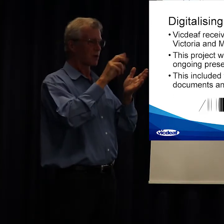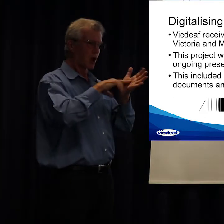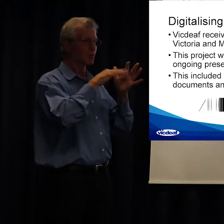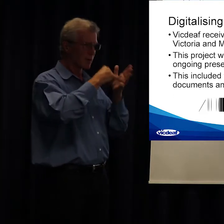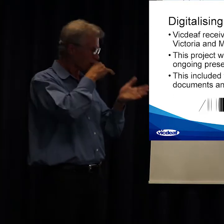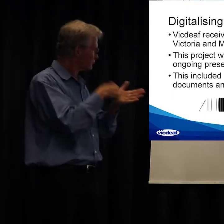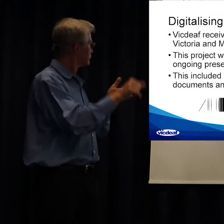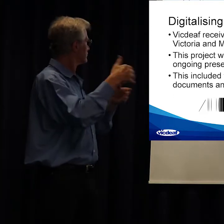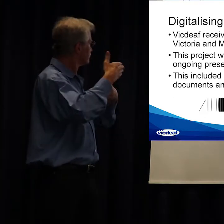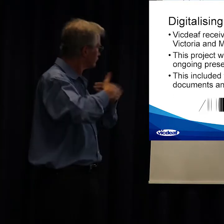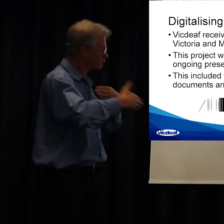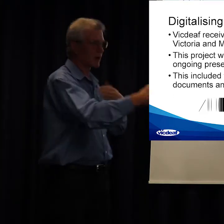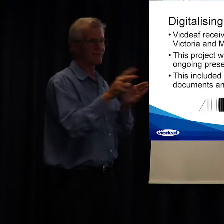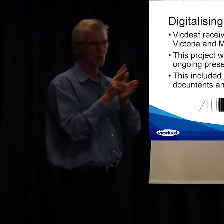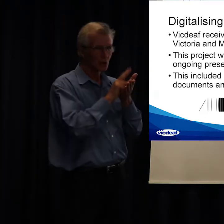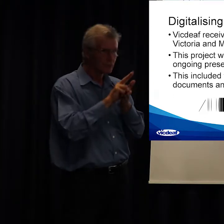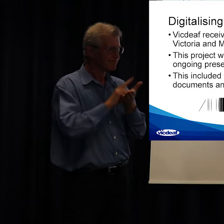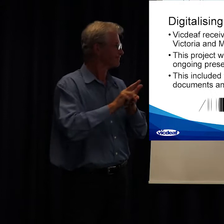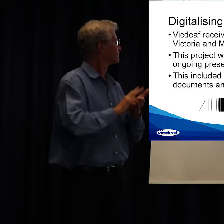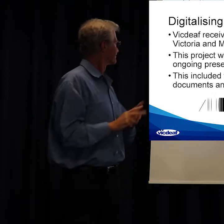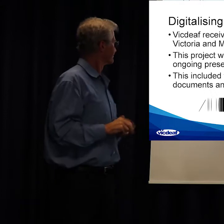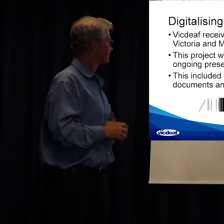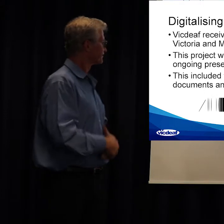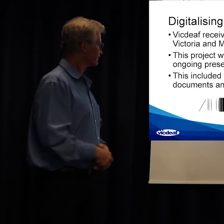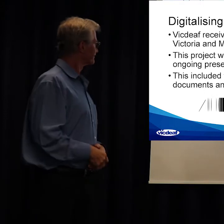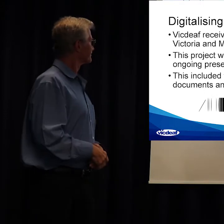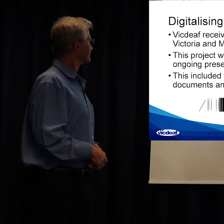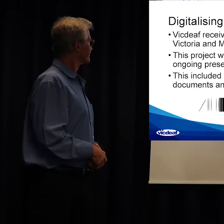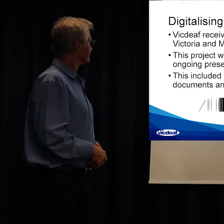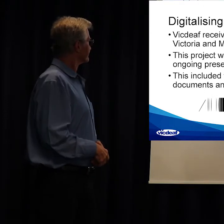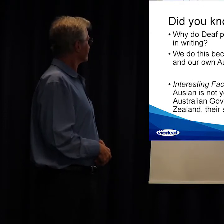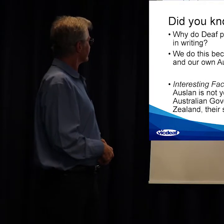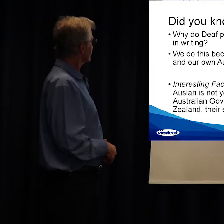of photographs, letters, documents and videos.